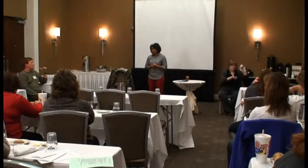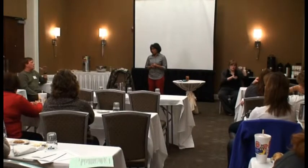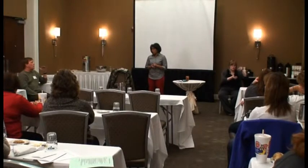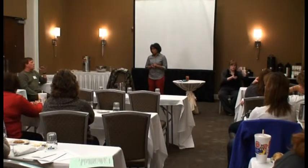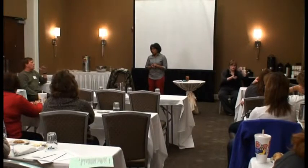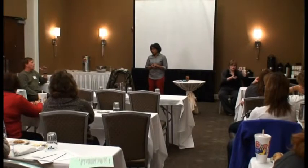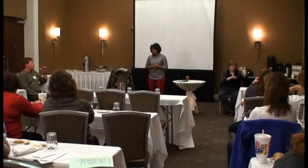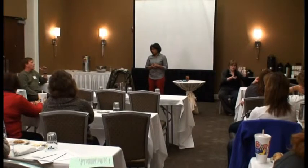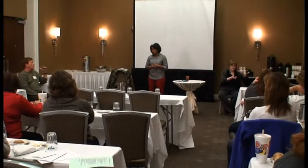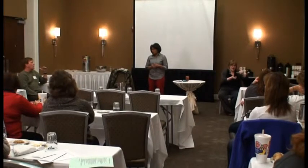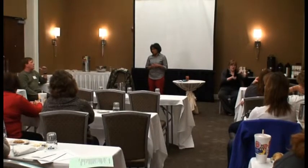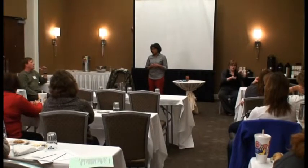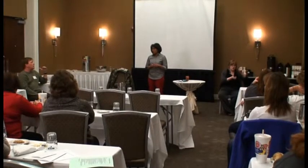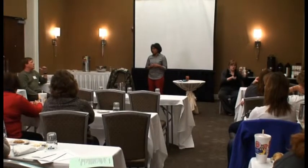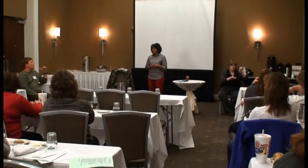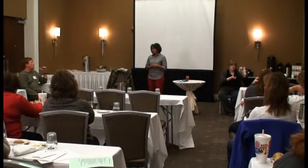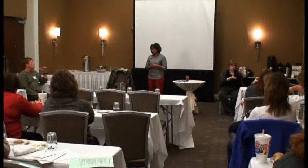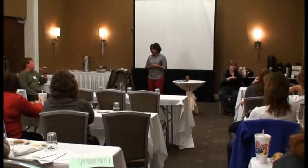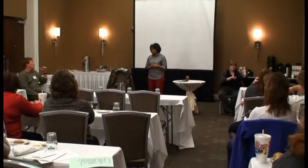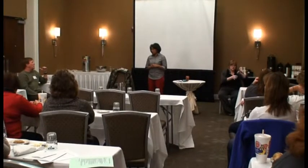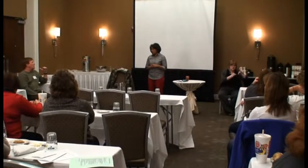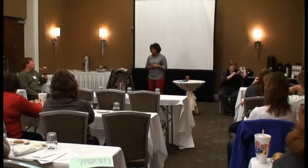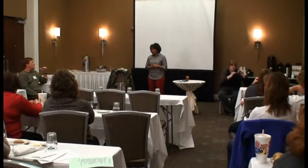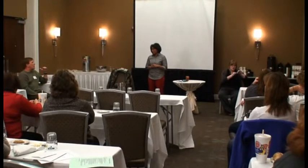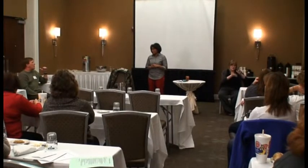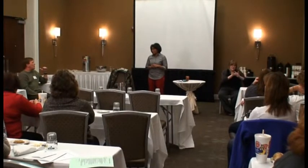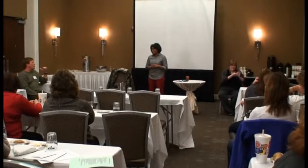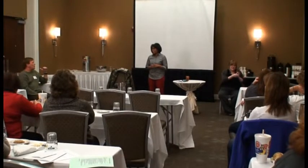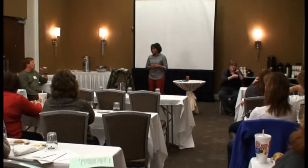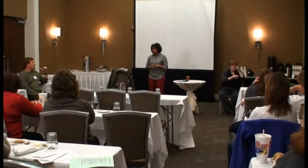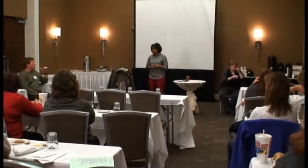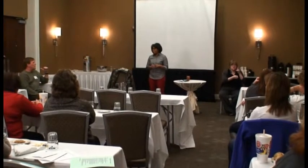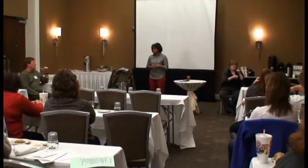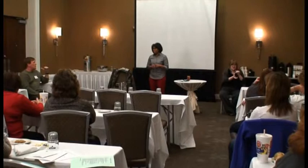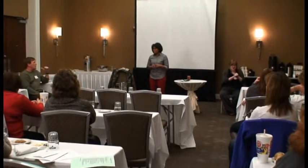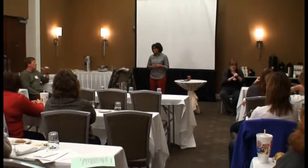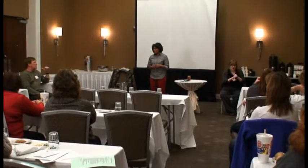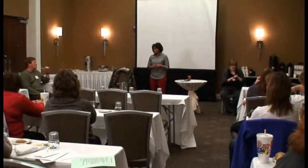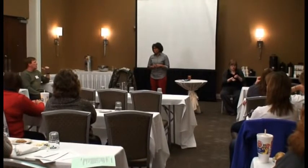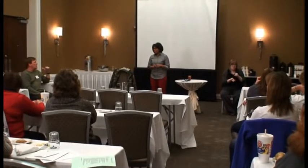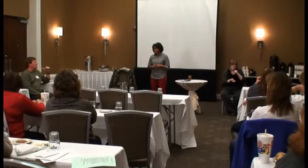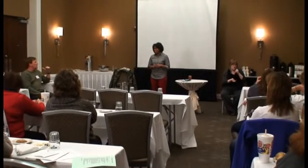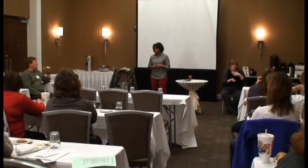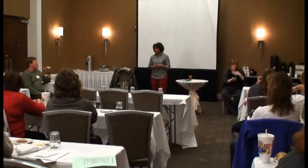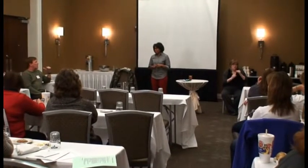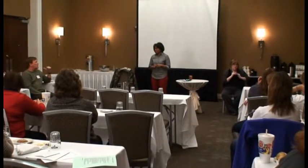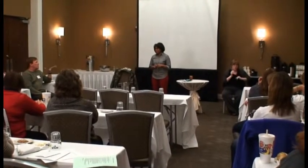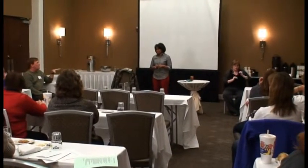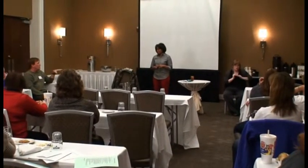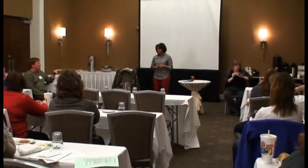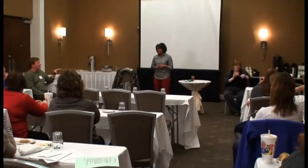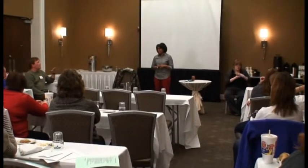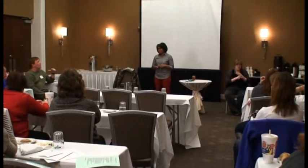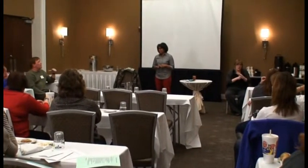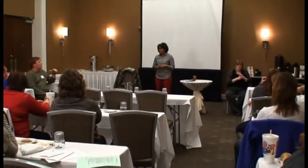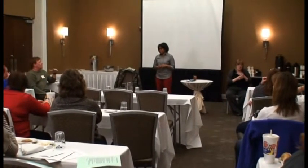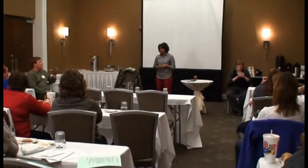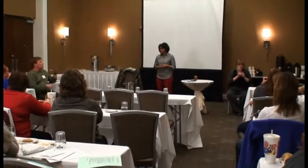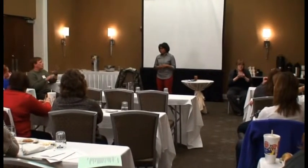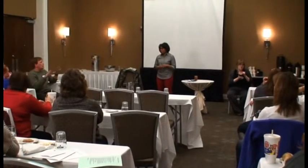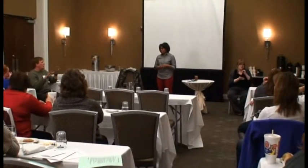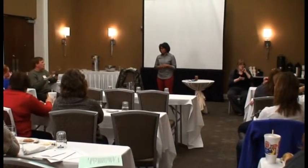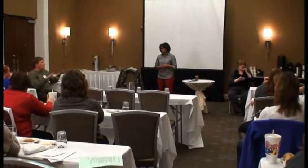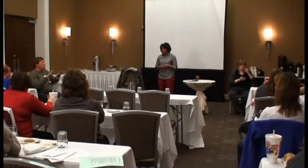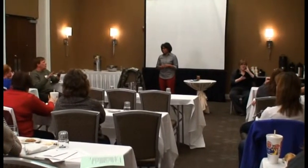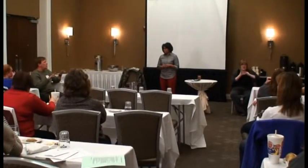that dosage of medication because they're just not comfortable with medication like that. They're not experienced like you, so